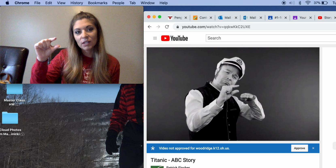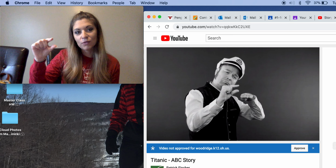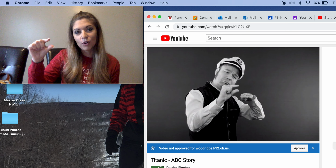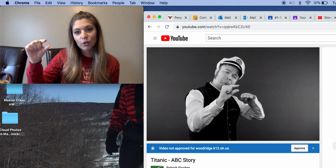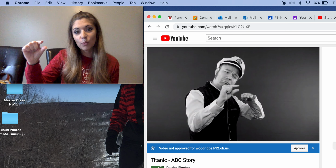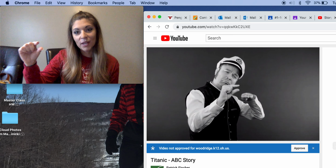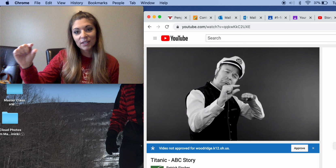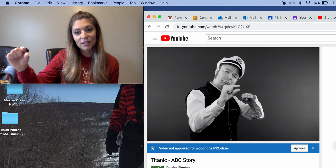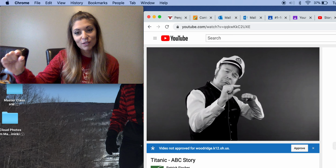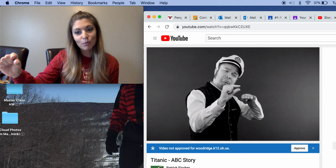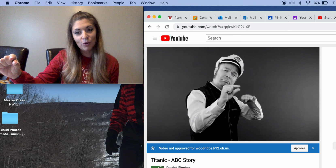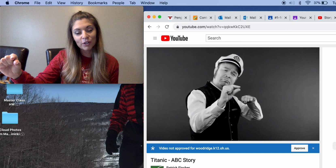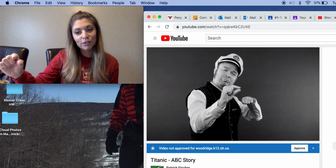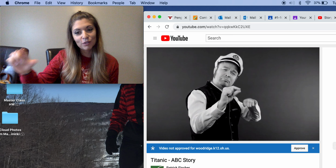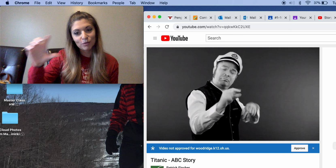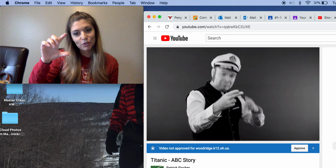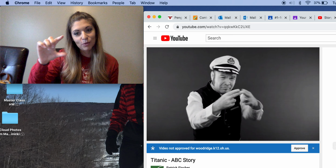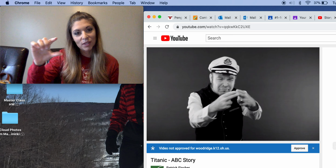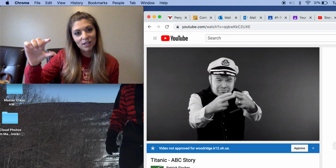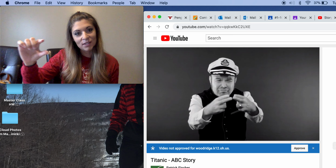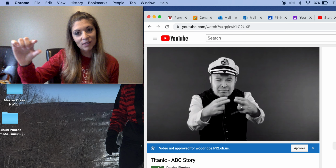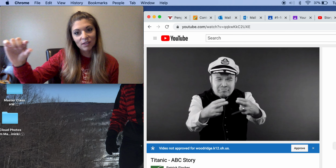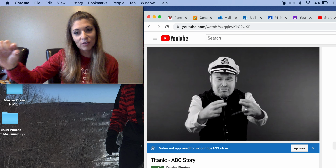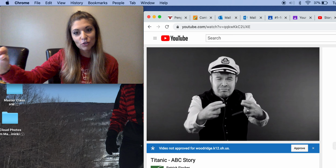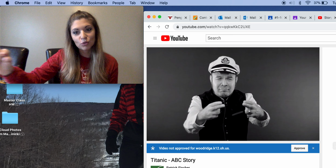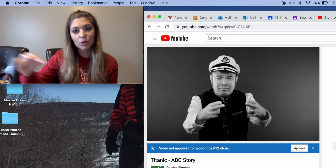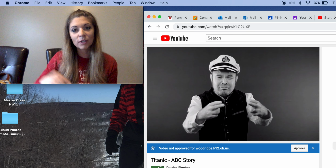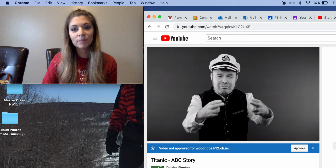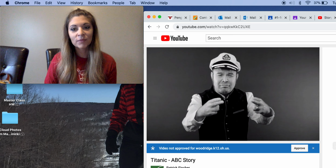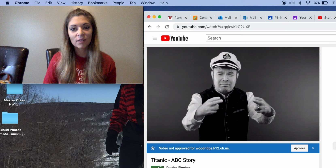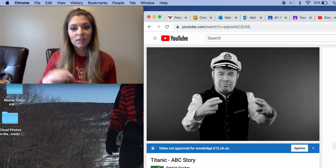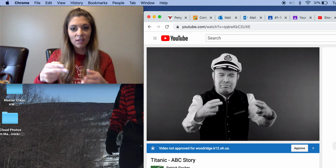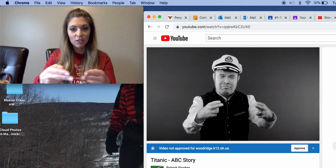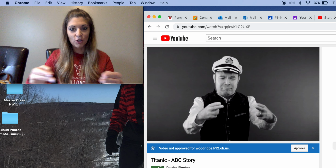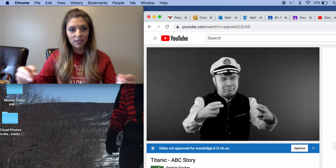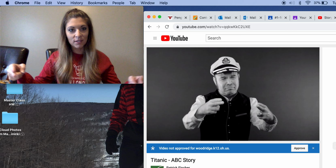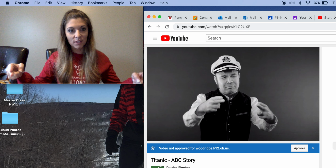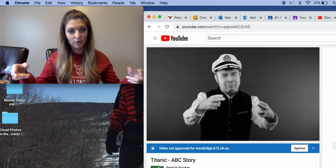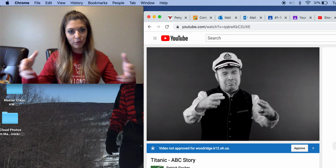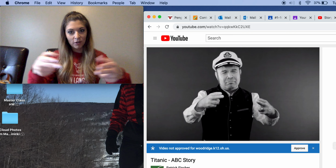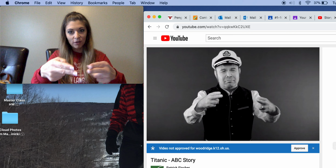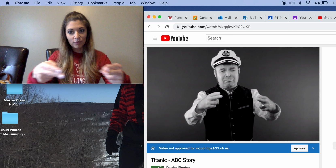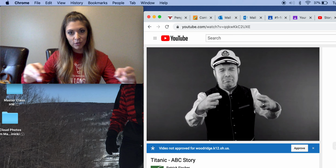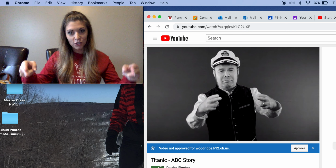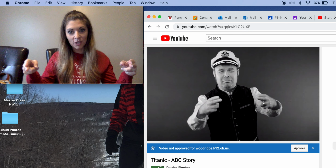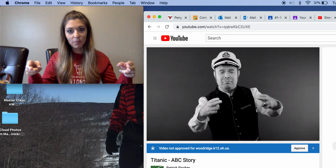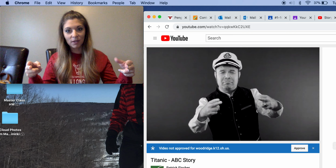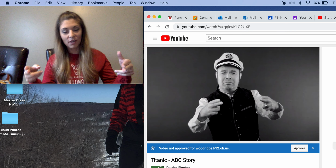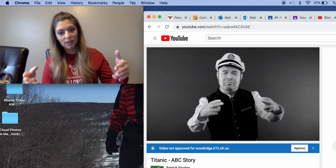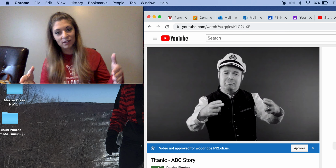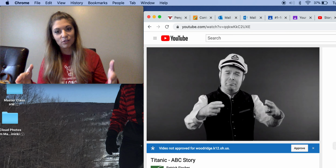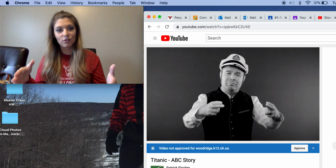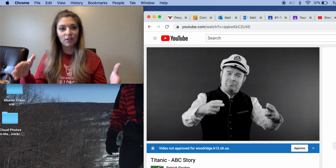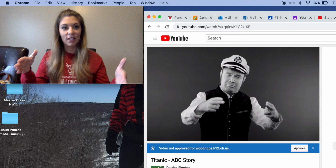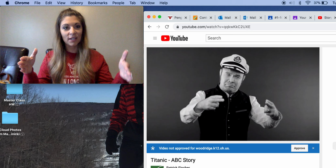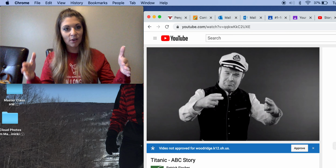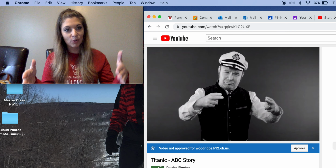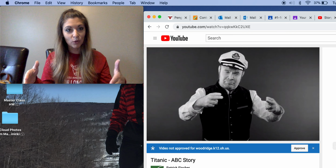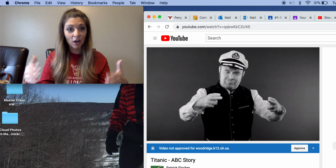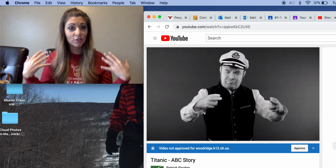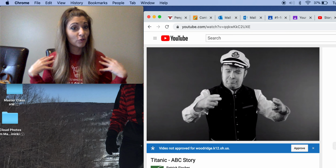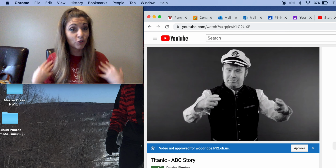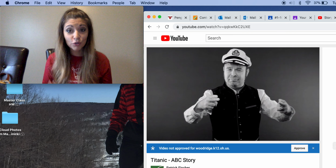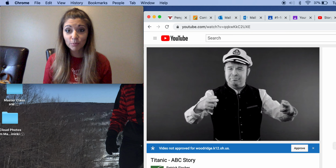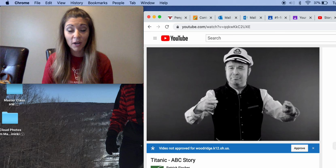moves and gets farther away, it gets smaller, so it's showing that it's leaving shore. Then he traces the front of the ship, so like and